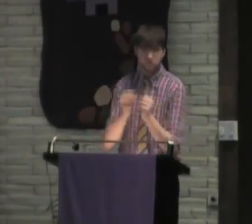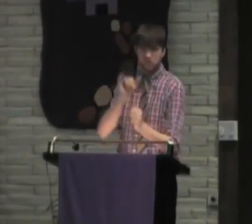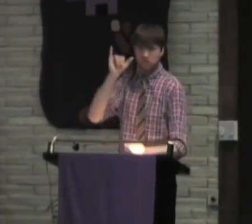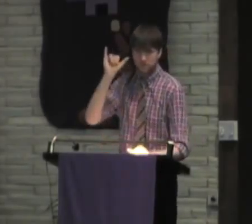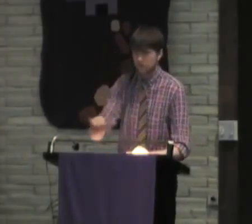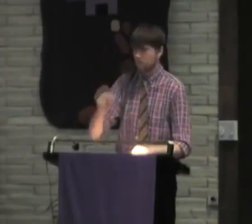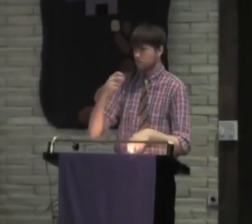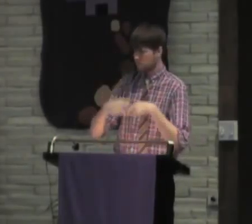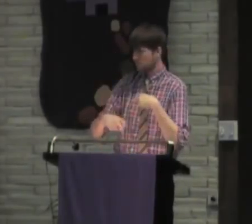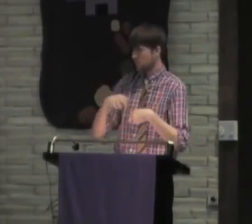in the problems.